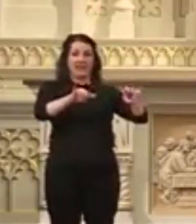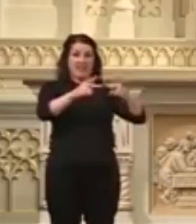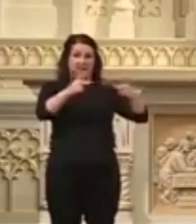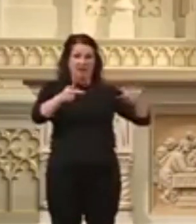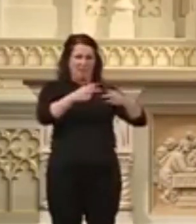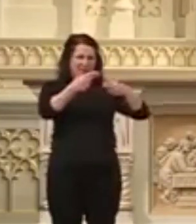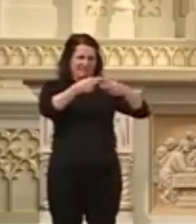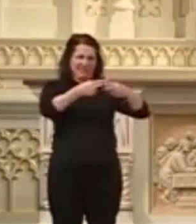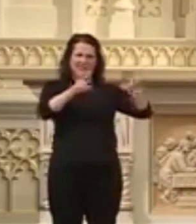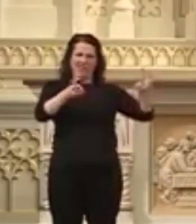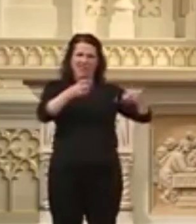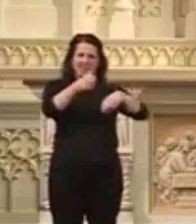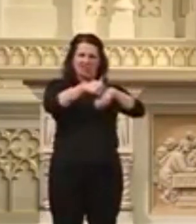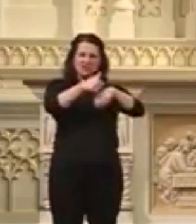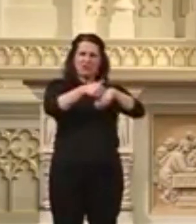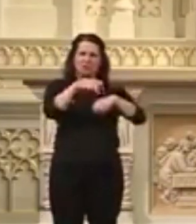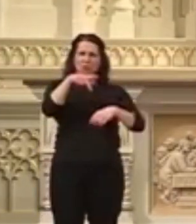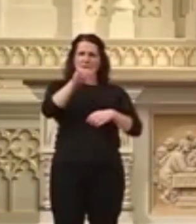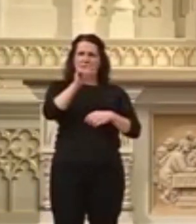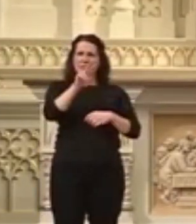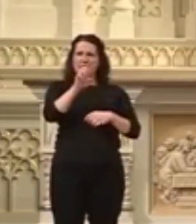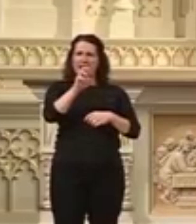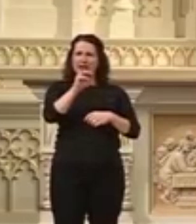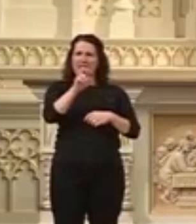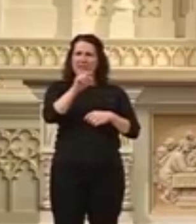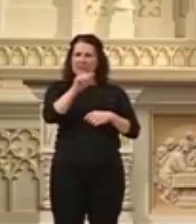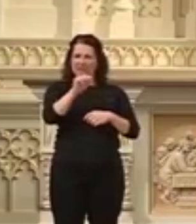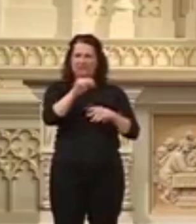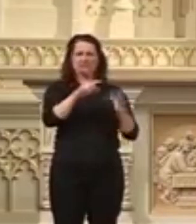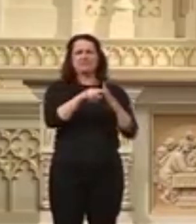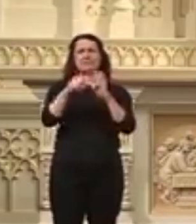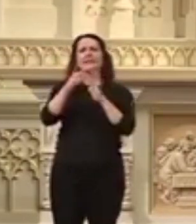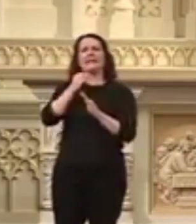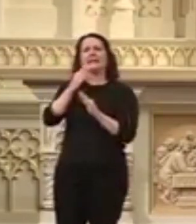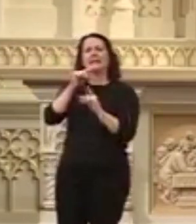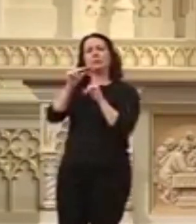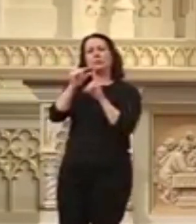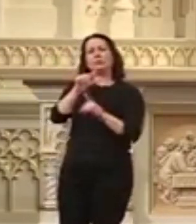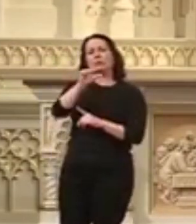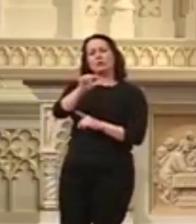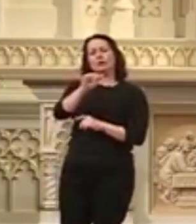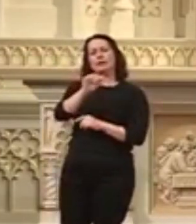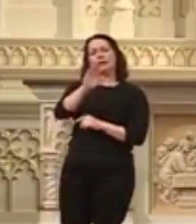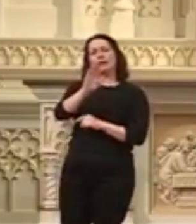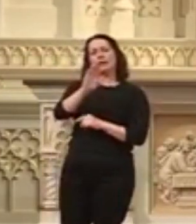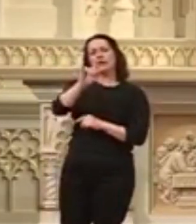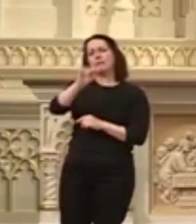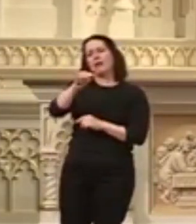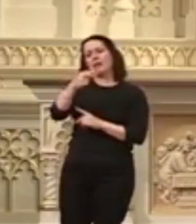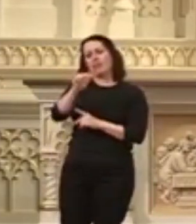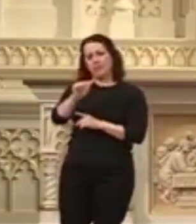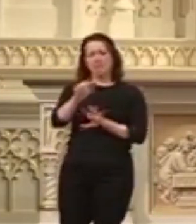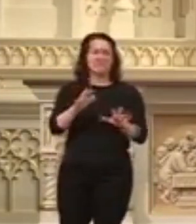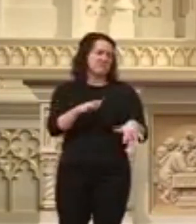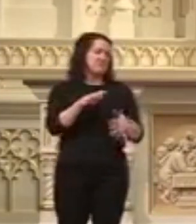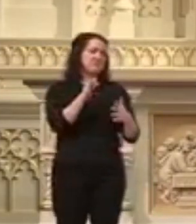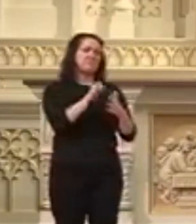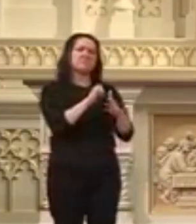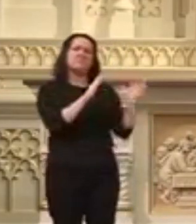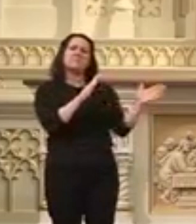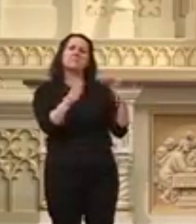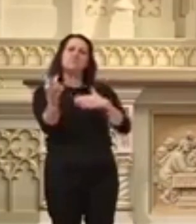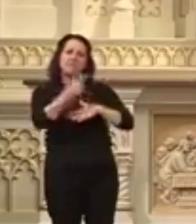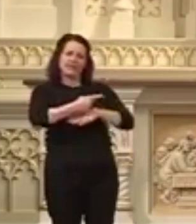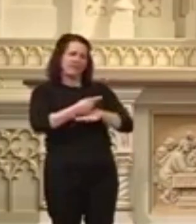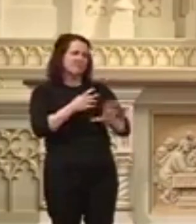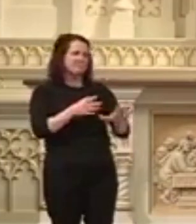Stone Pavement, in Hebrew, Gabbatha. It was preparation day for Passover,